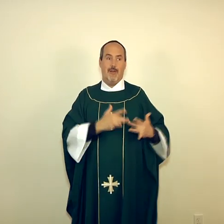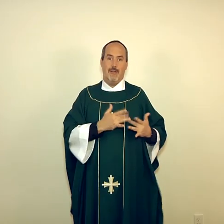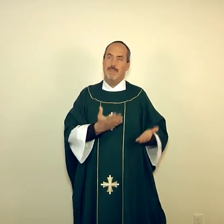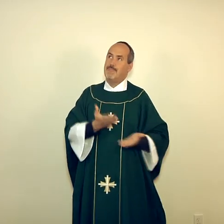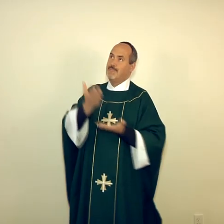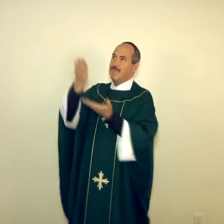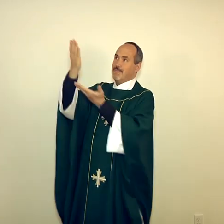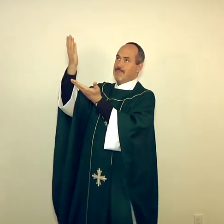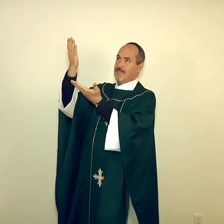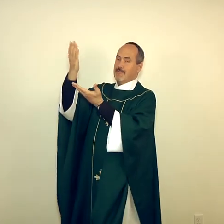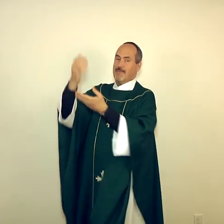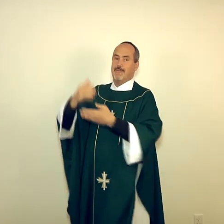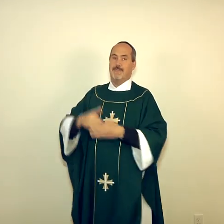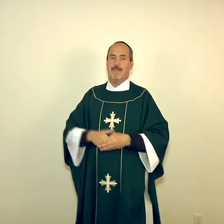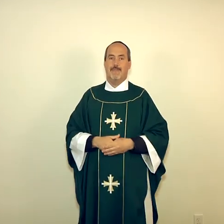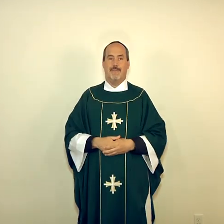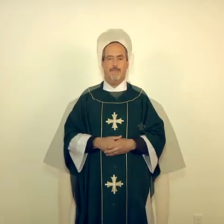Lift up your hearts.